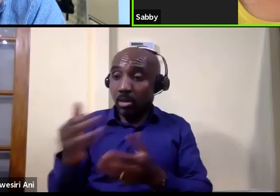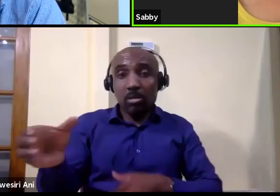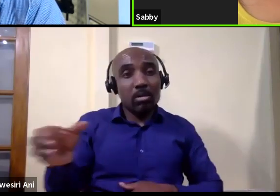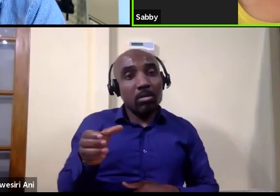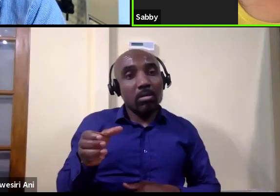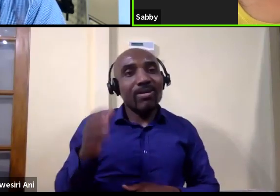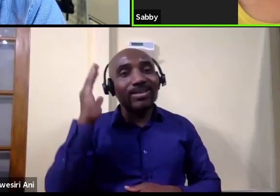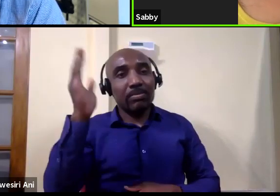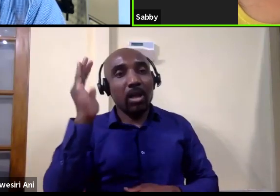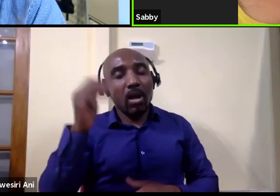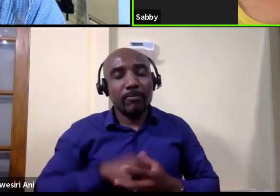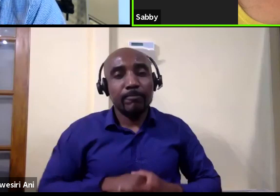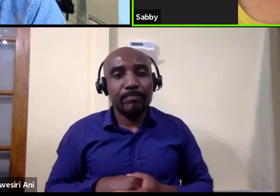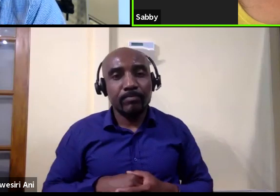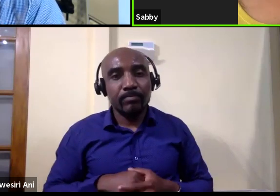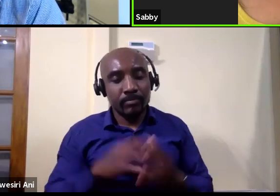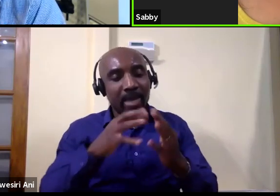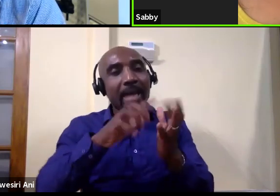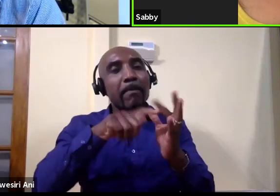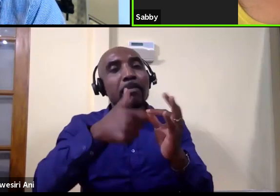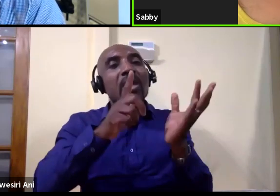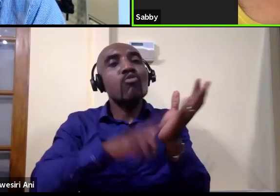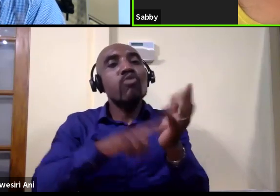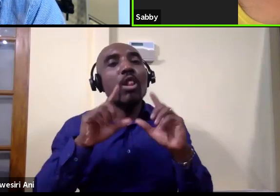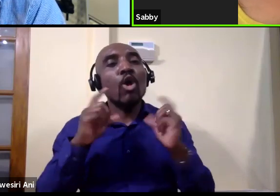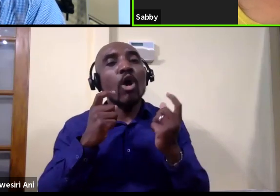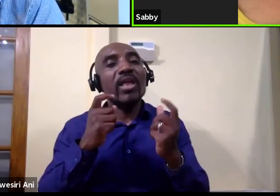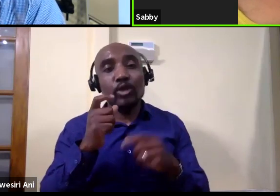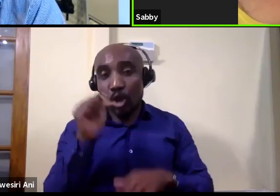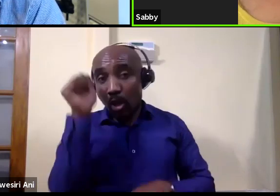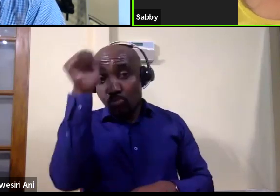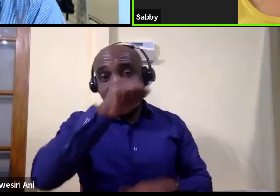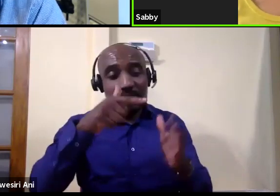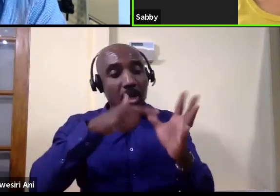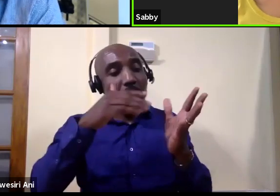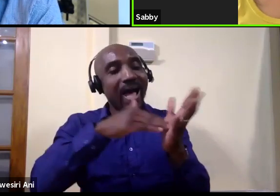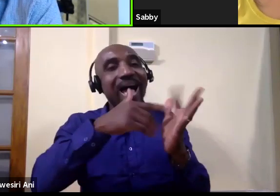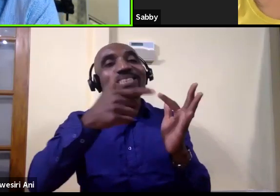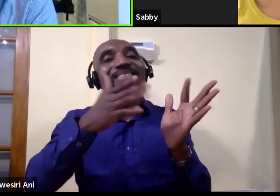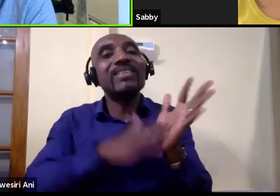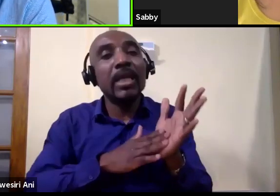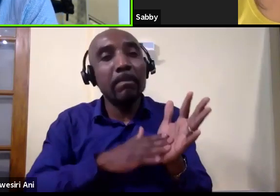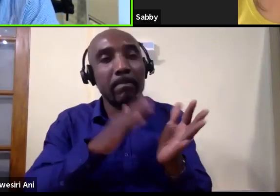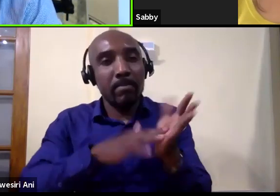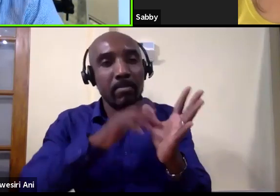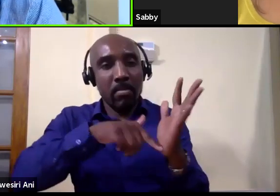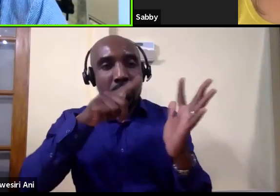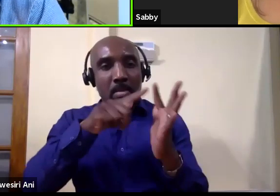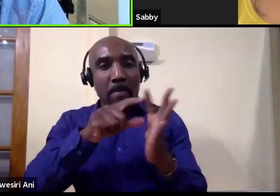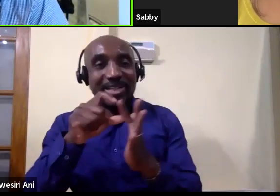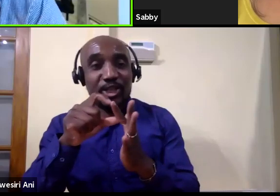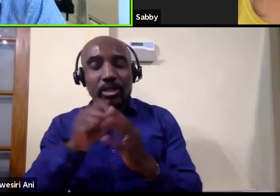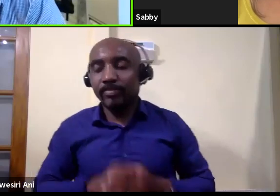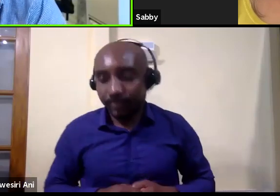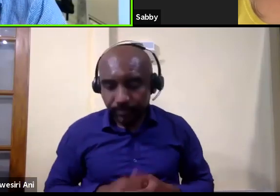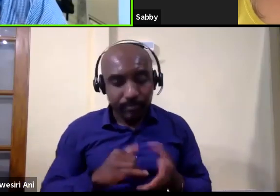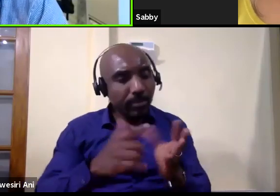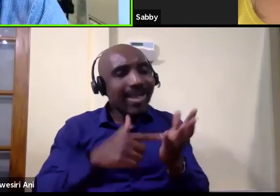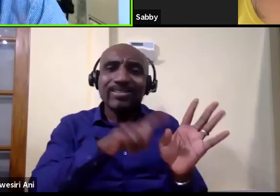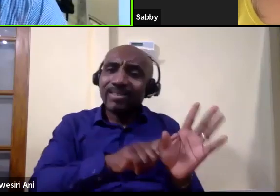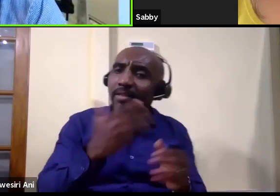is Imperial College's Professor Azeem Majeed. Thank you, Sabi. Thank you for inviting me here this evening. It's